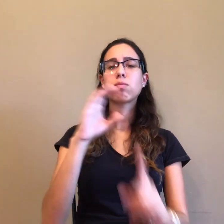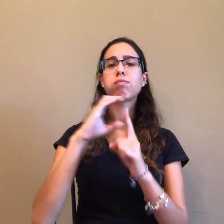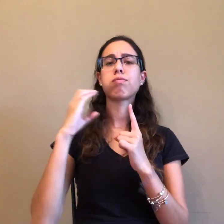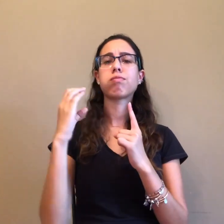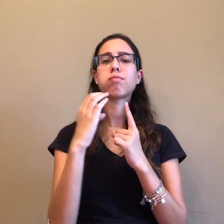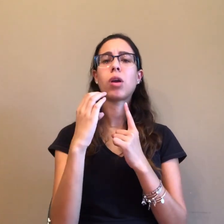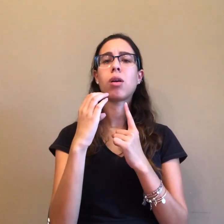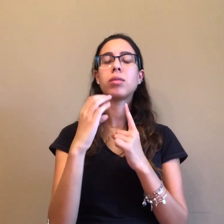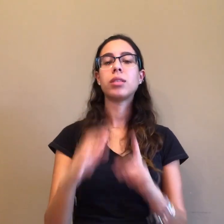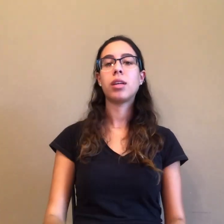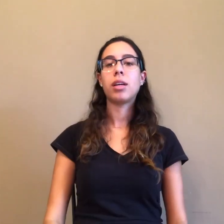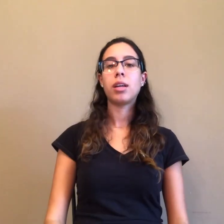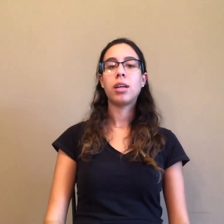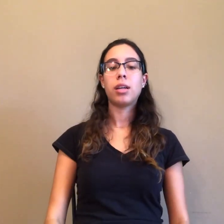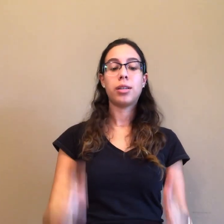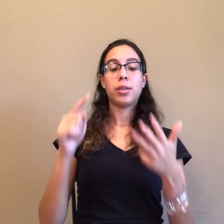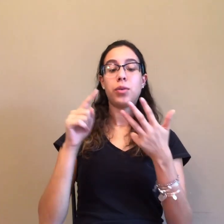Deaf culture is the fourth topic.